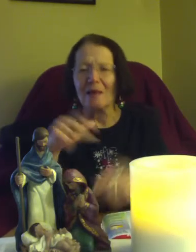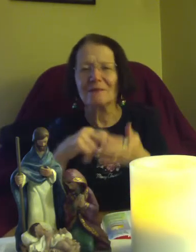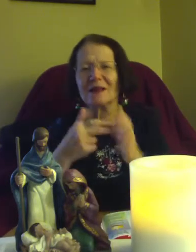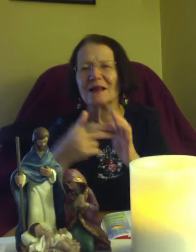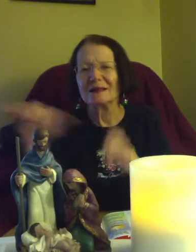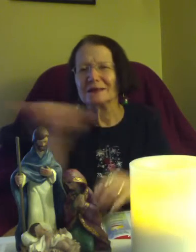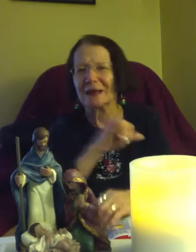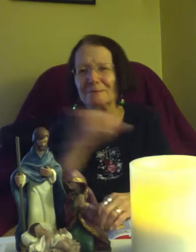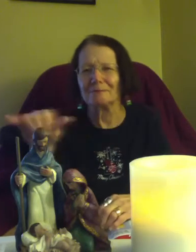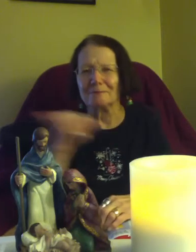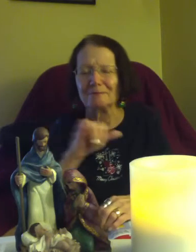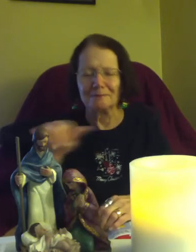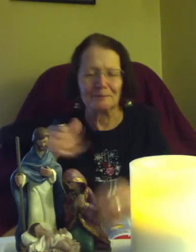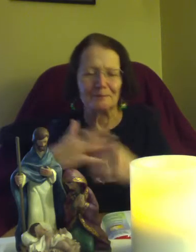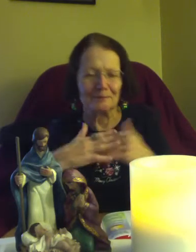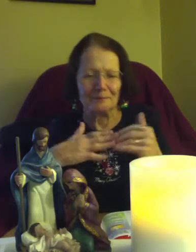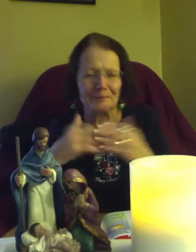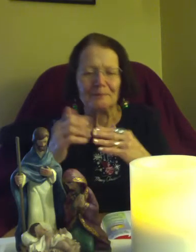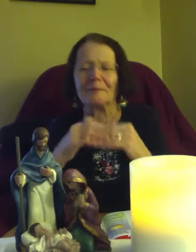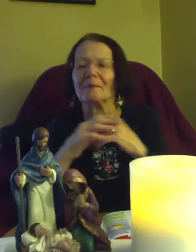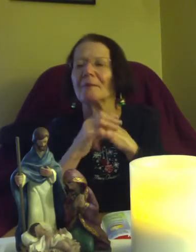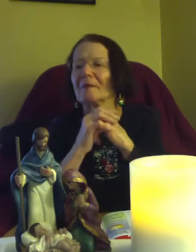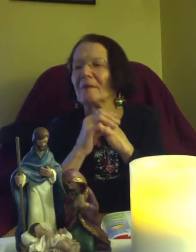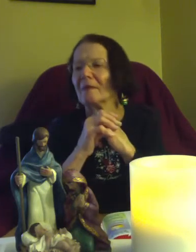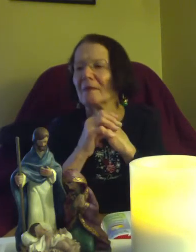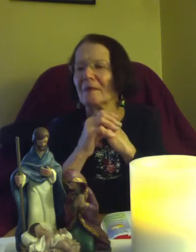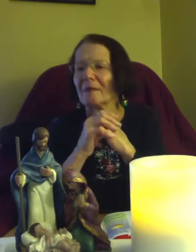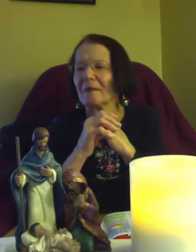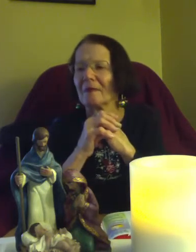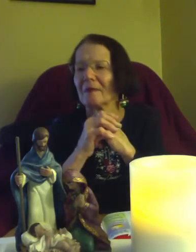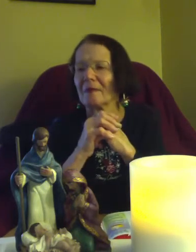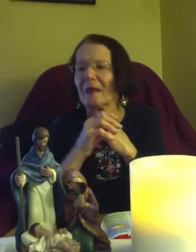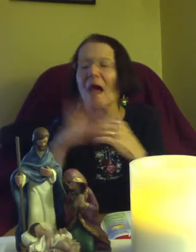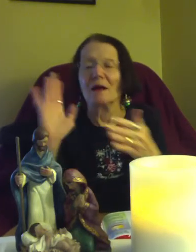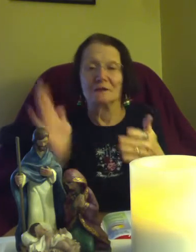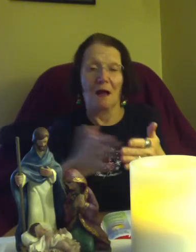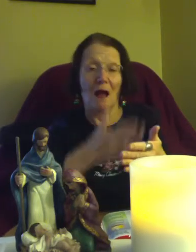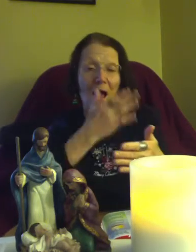what to do, but I don't know do. Oh,